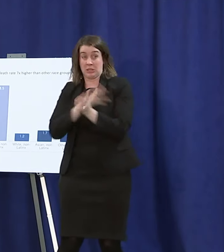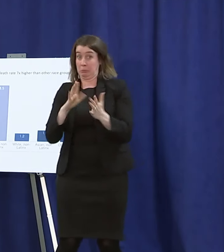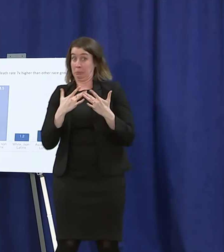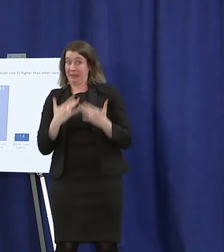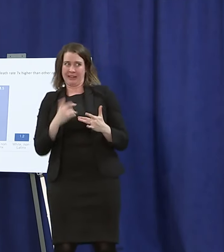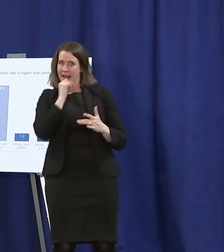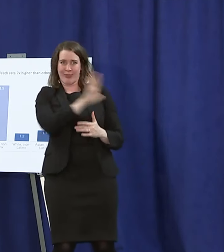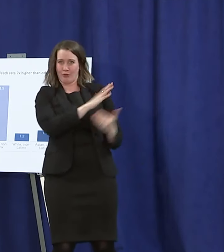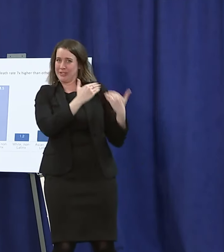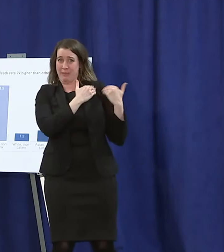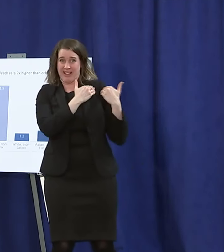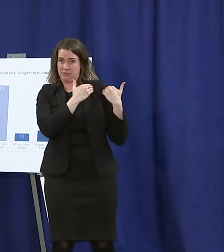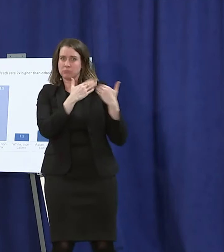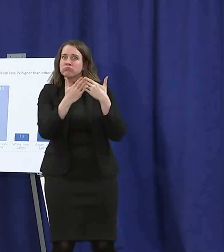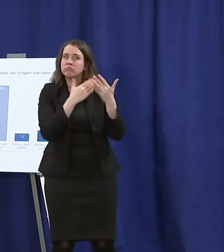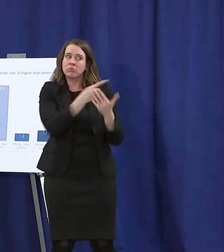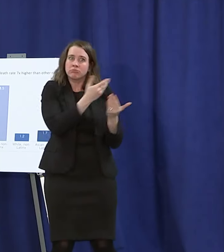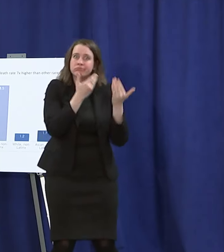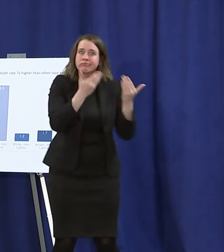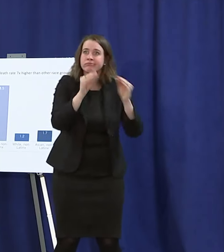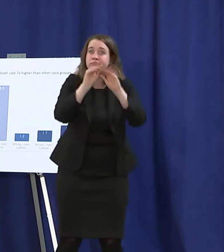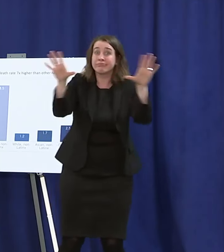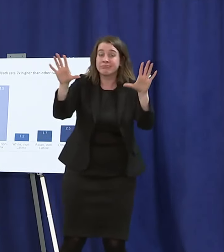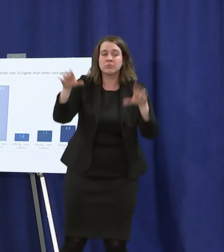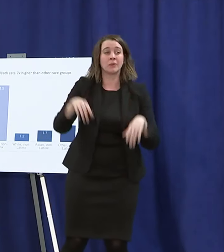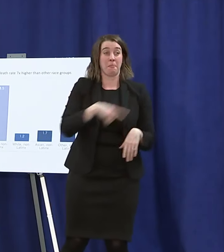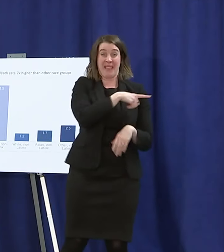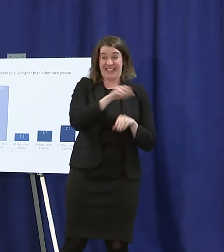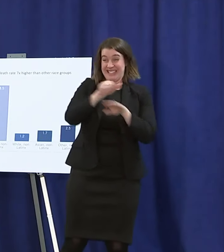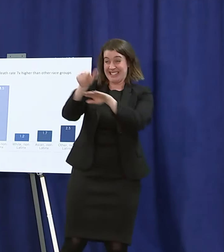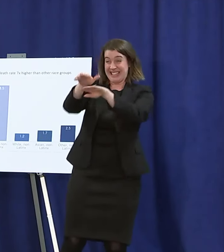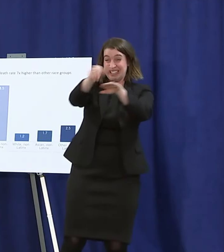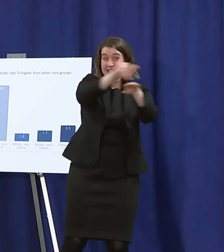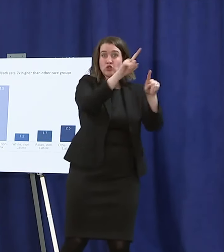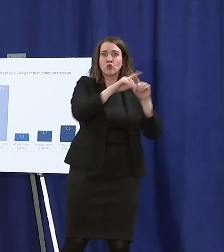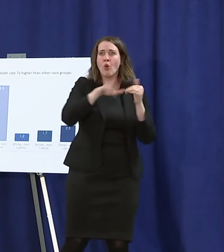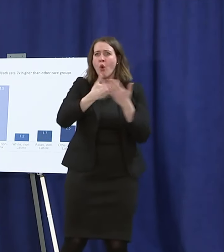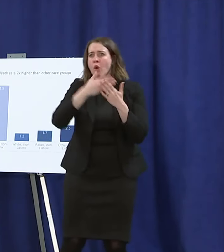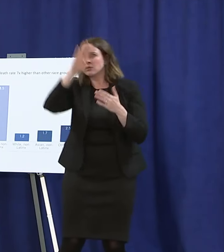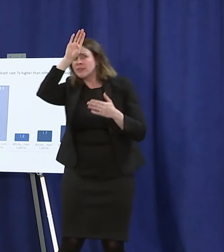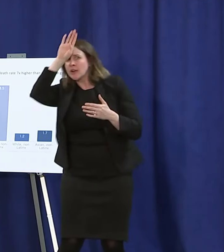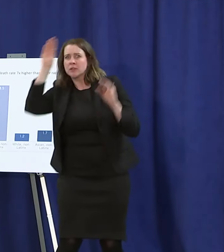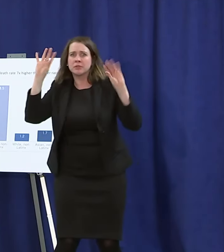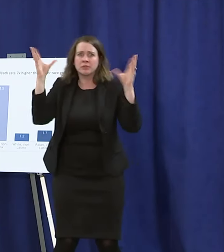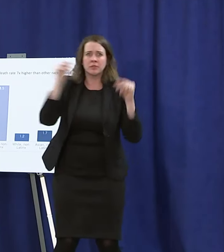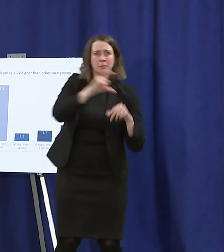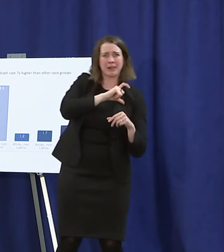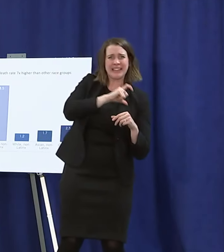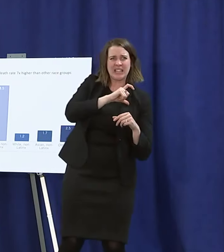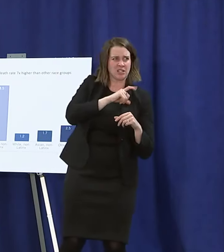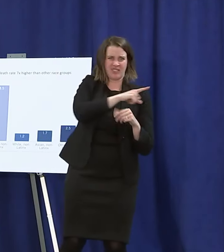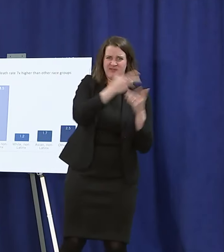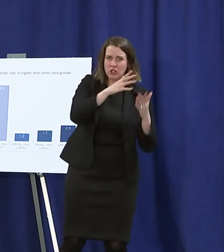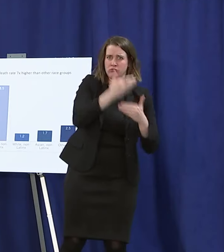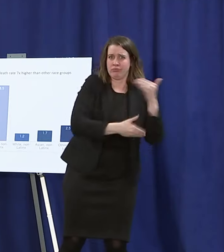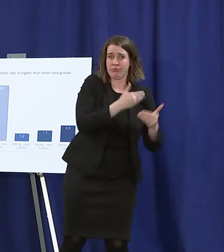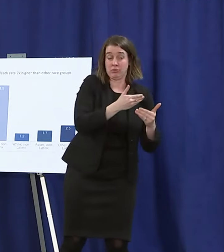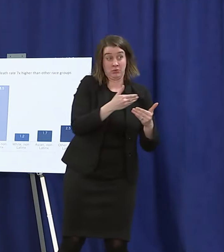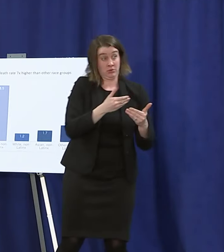normal responsibility, and to our first responders. So any notion that we are somehow not prepared